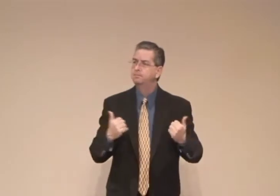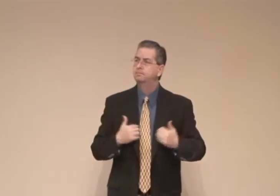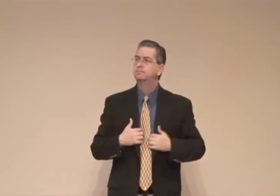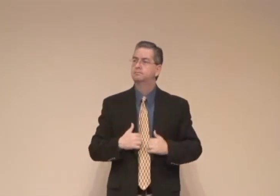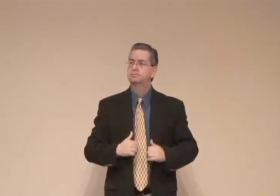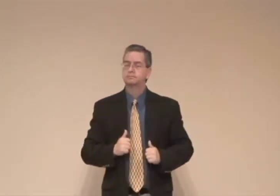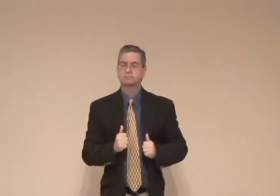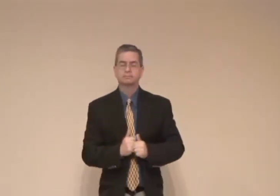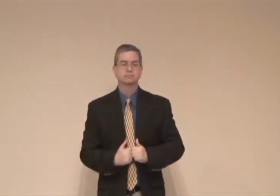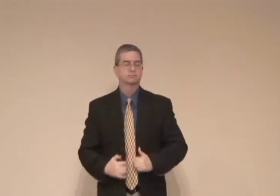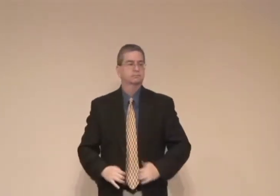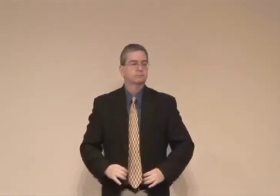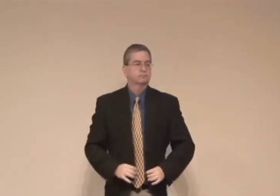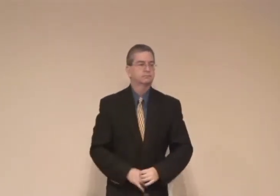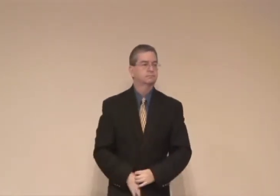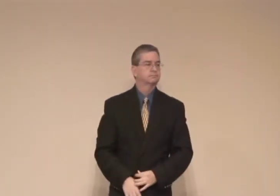is open if you would like to come forward